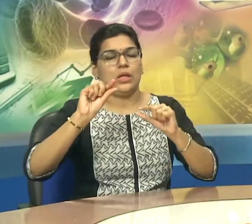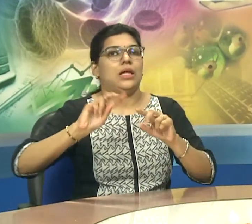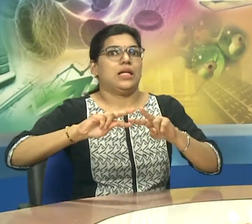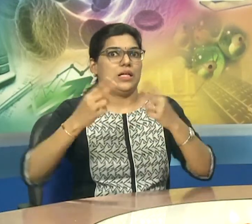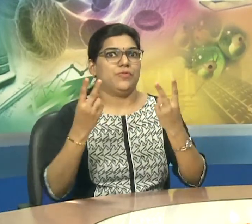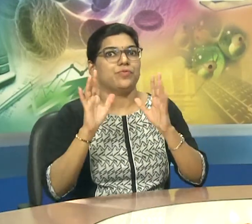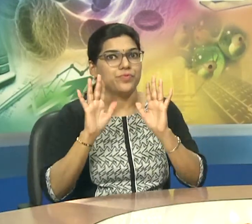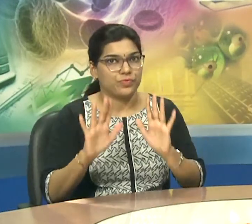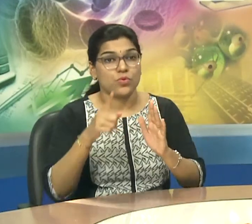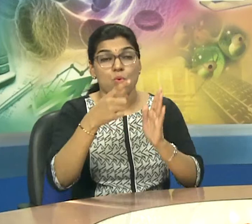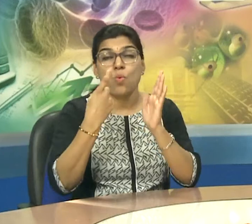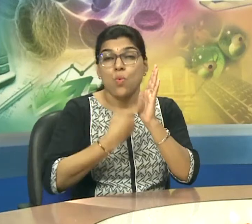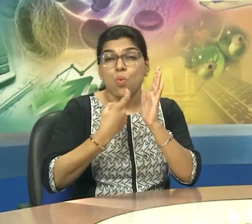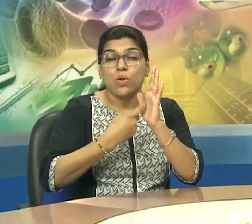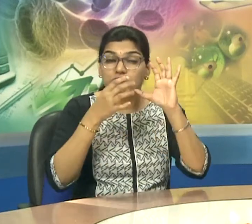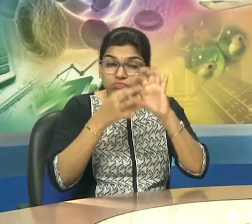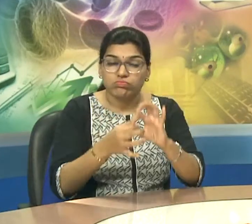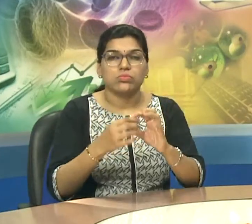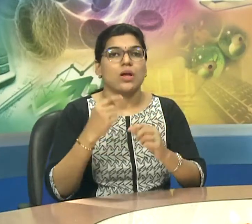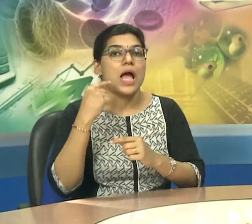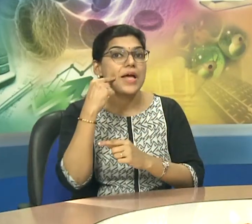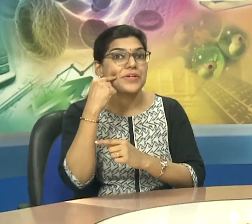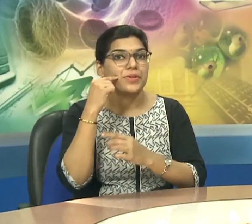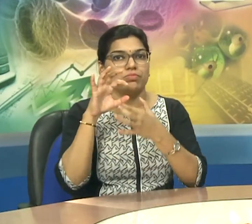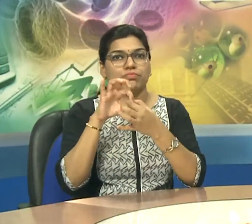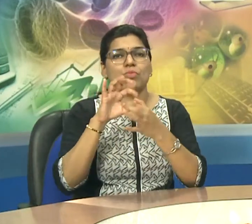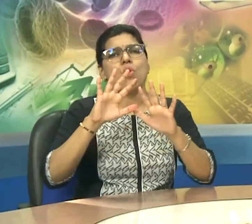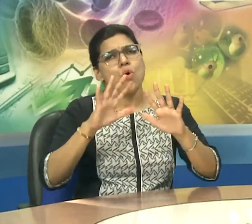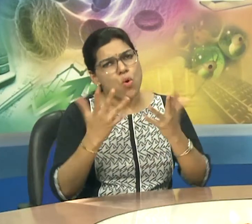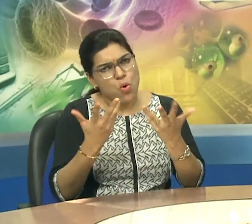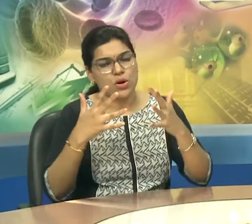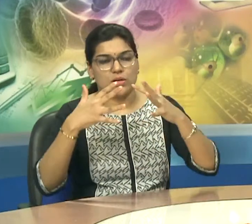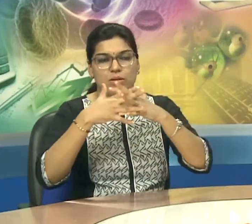but the structure is a bit different. You must understand the